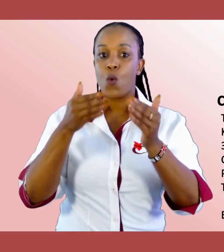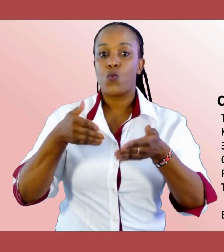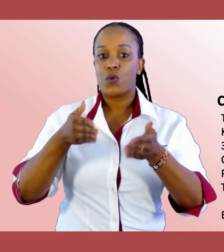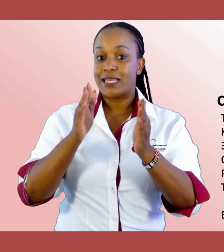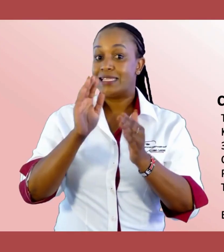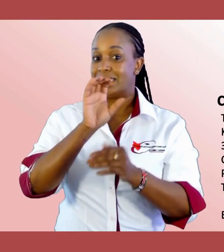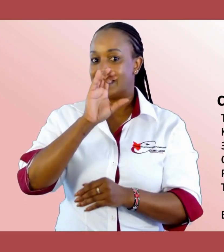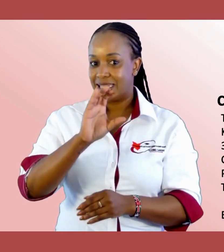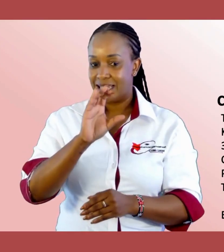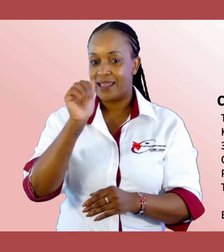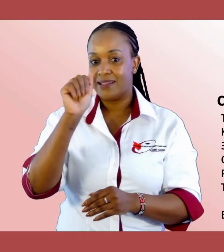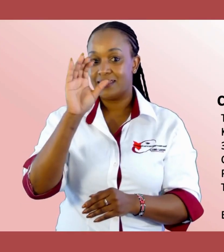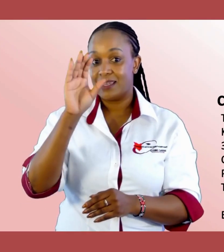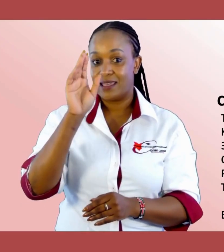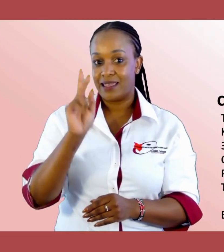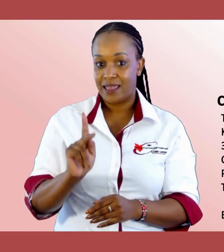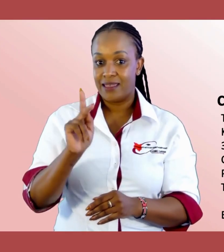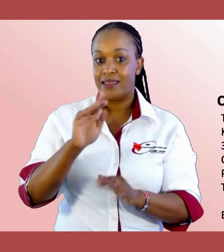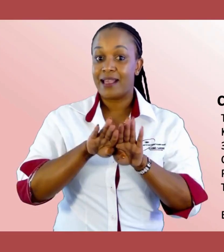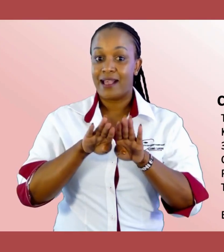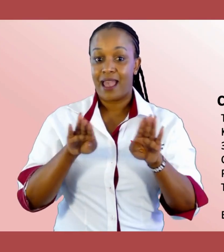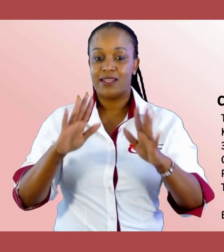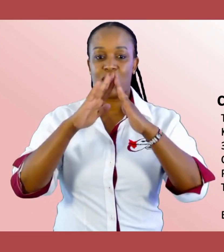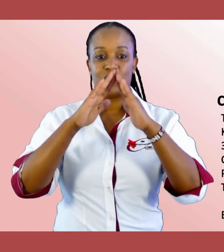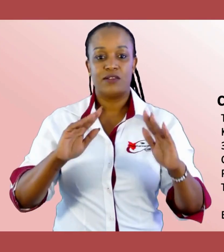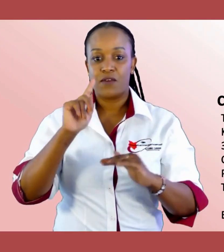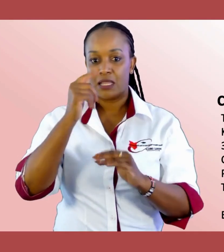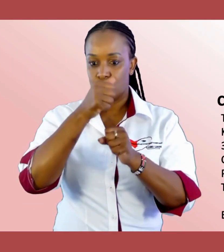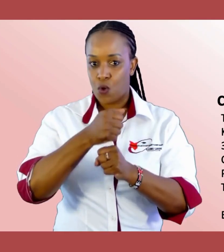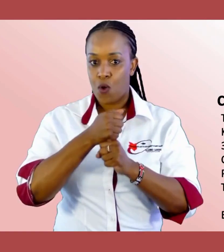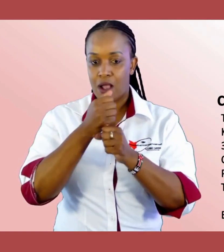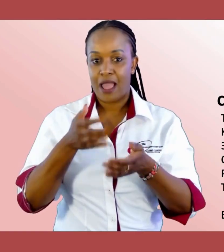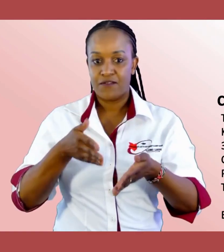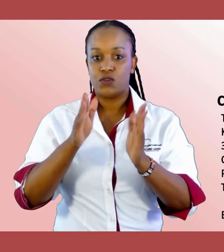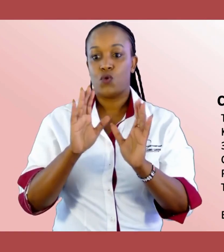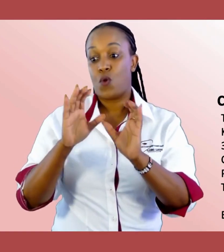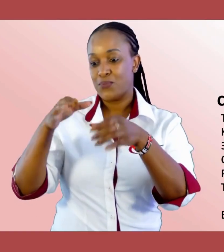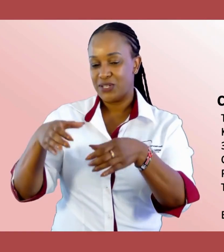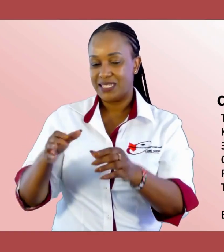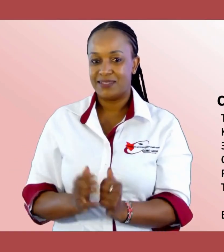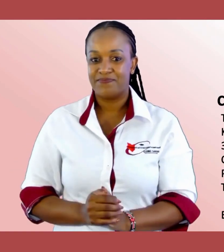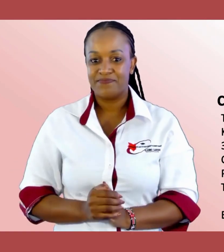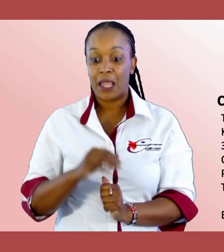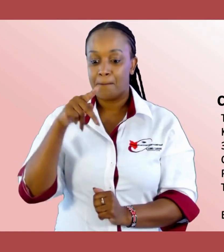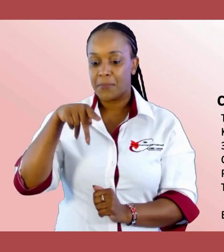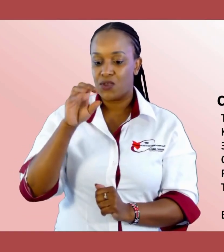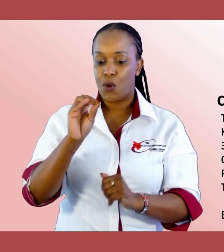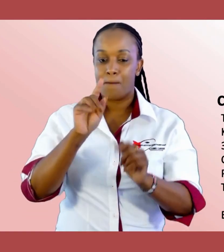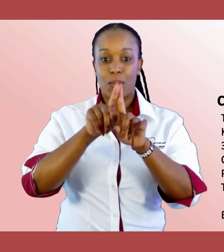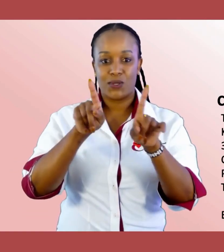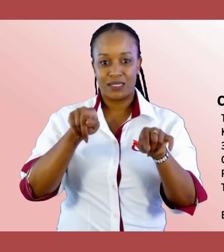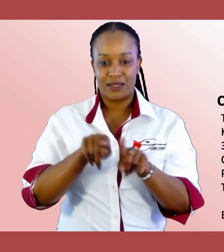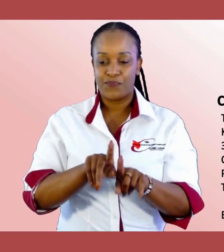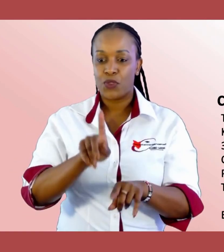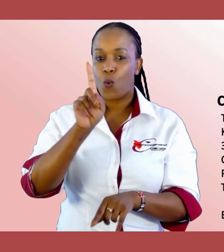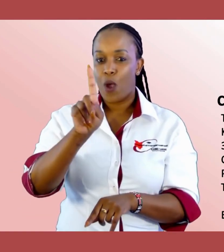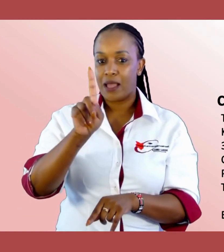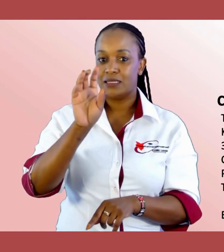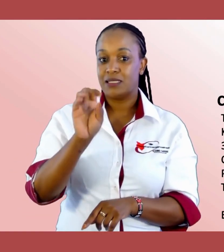C, SEK Garden House, 1st Ngong Avenue, Community. P.O. Box